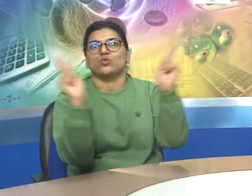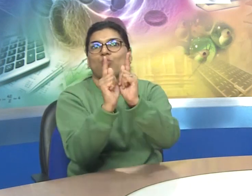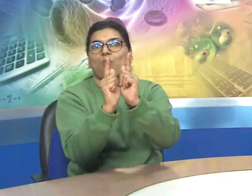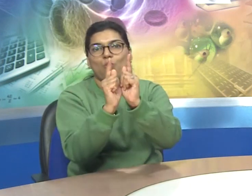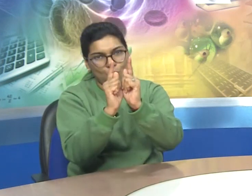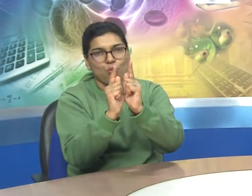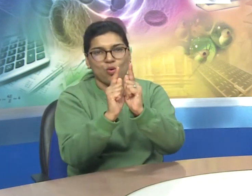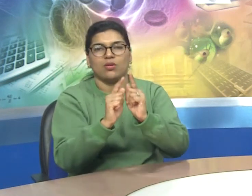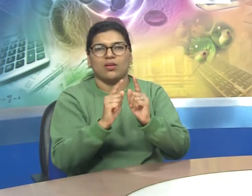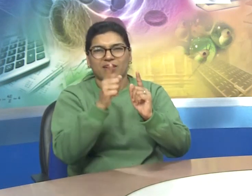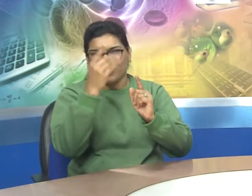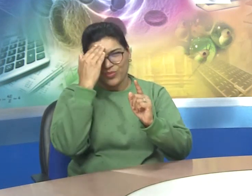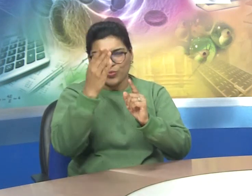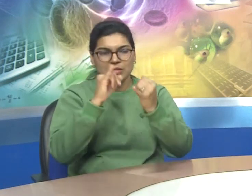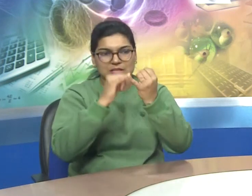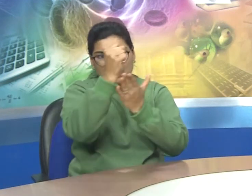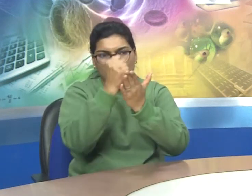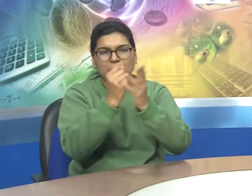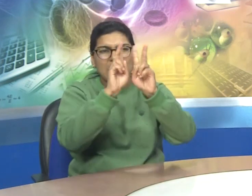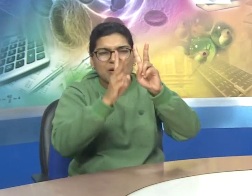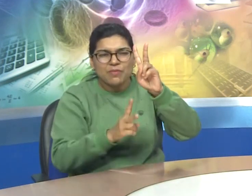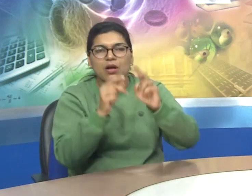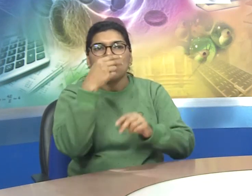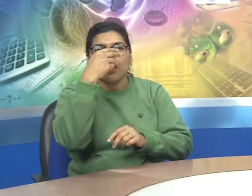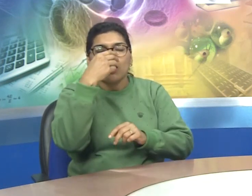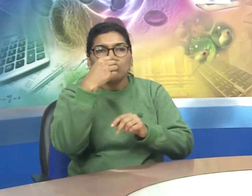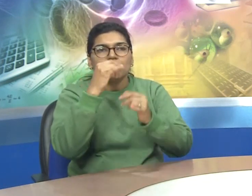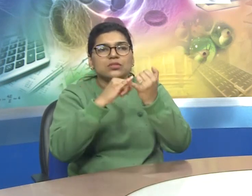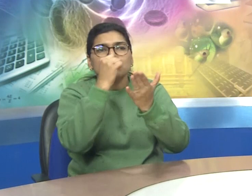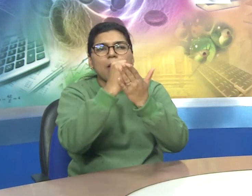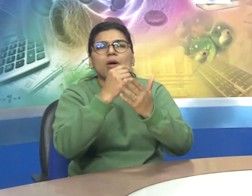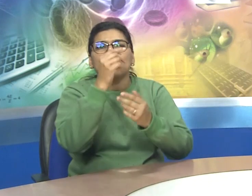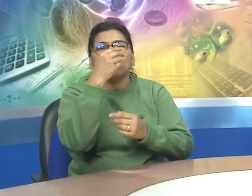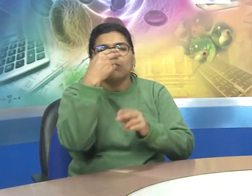as the standard abbreviation of the classification scheme.